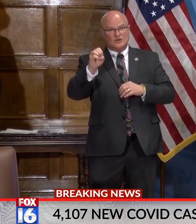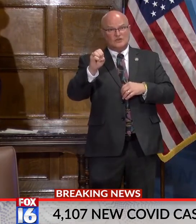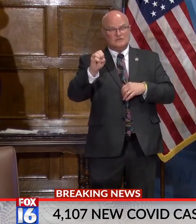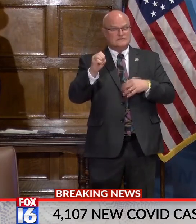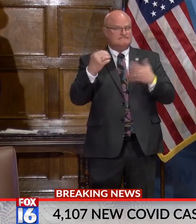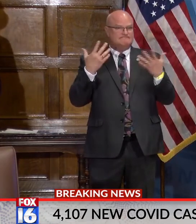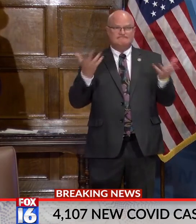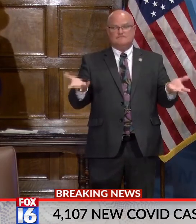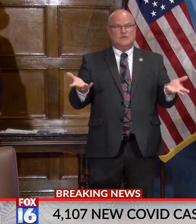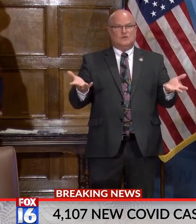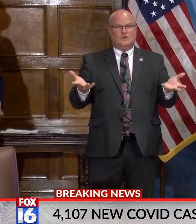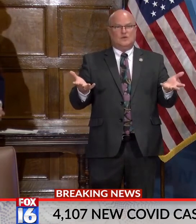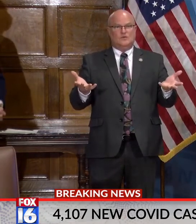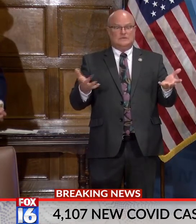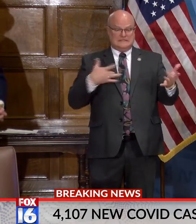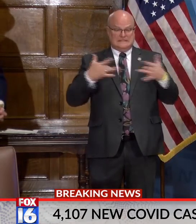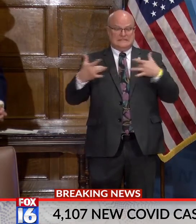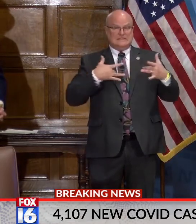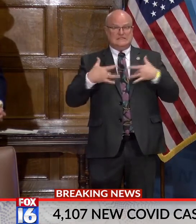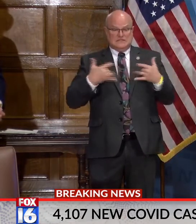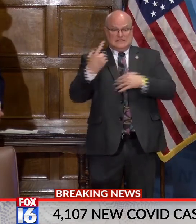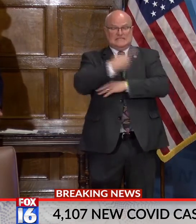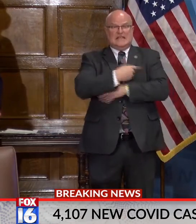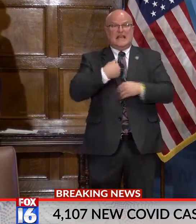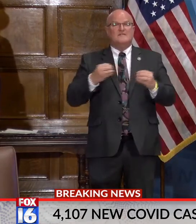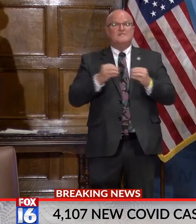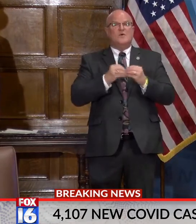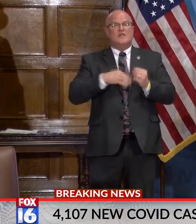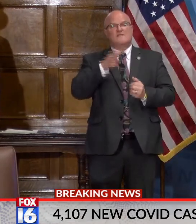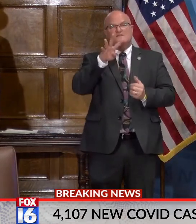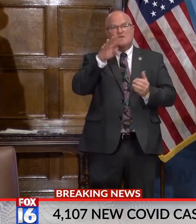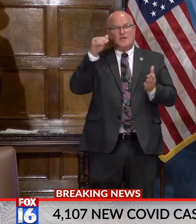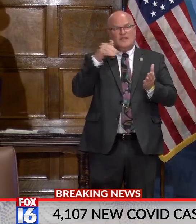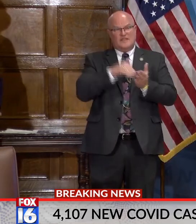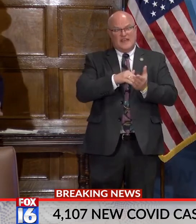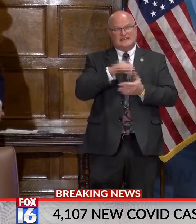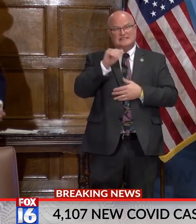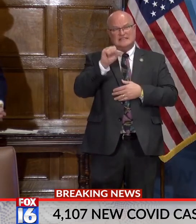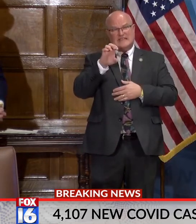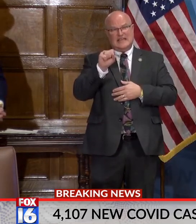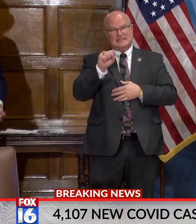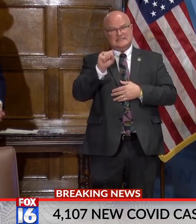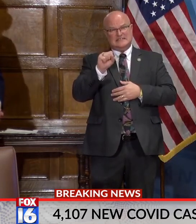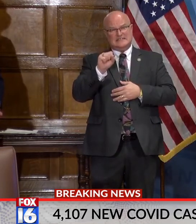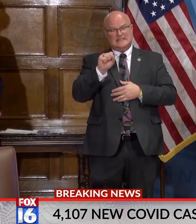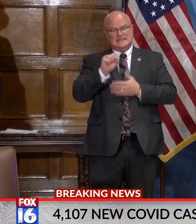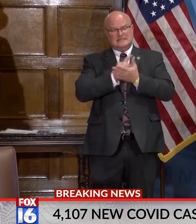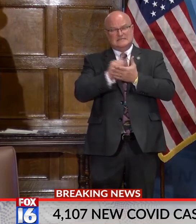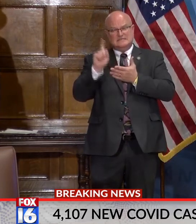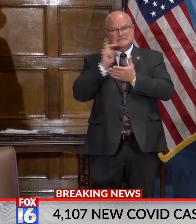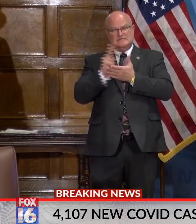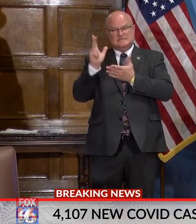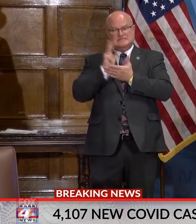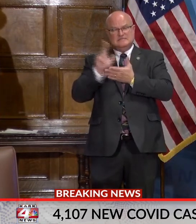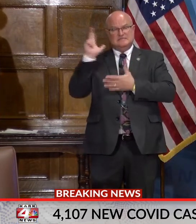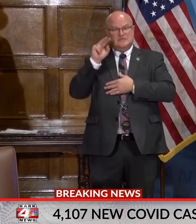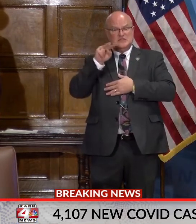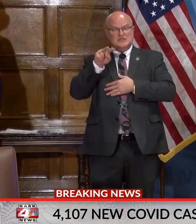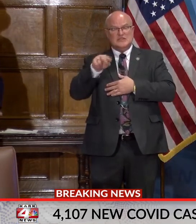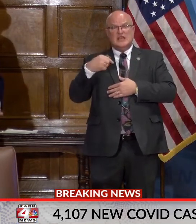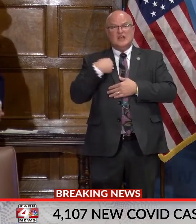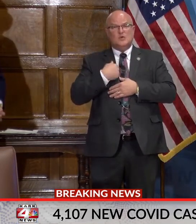unknown. It's concerning that today we have over 4,000 cases. Over the weeks, if you go back and look at our reports, you'll see